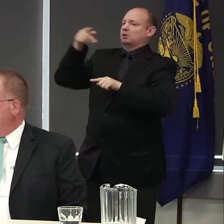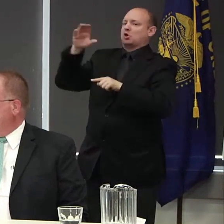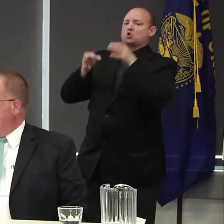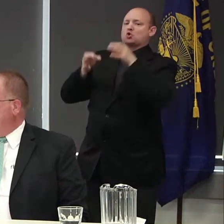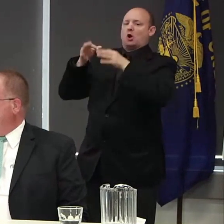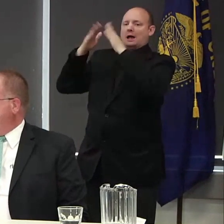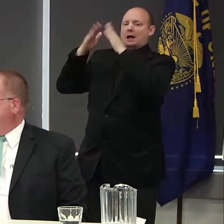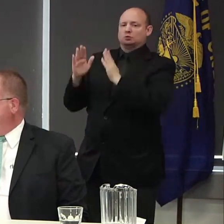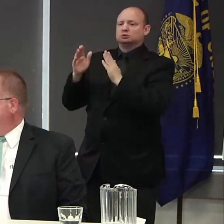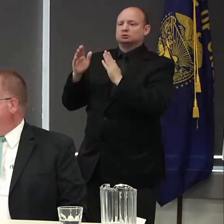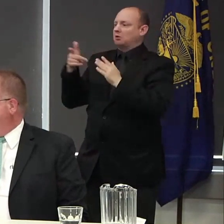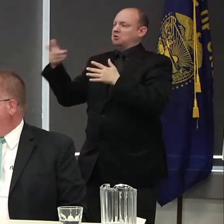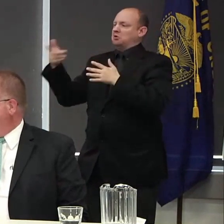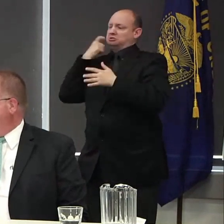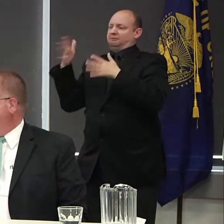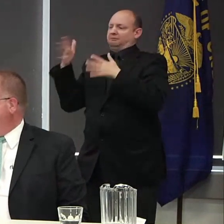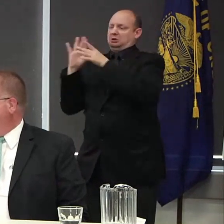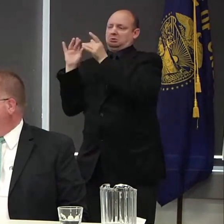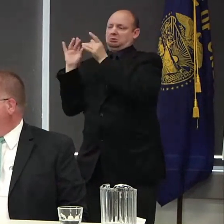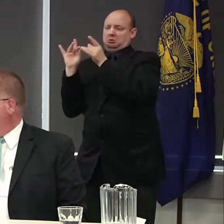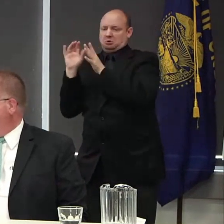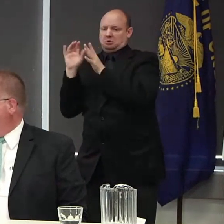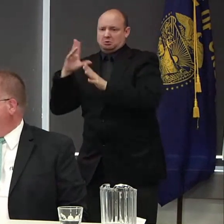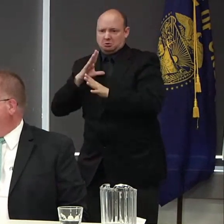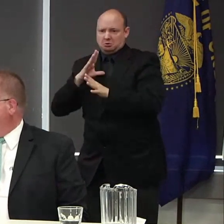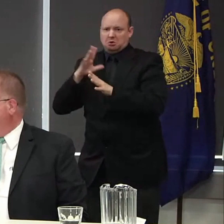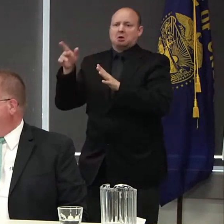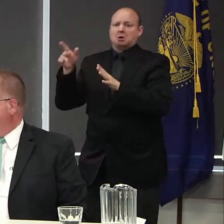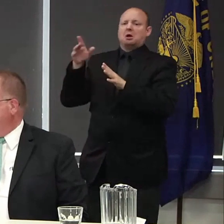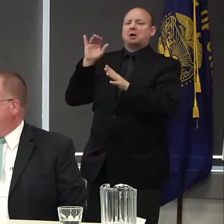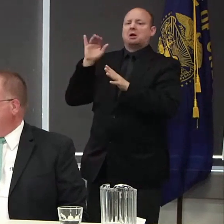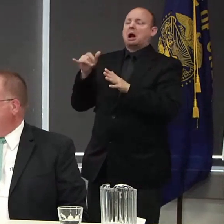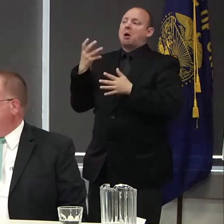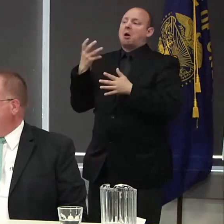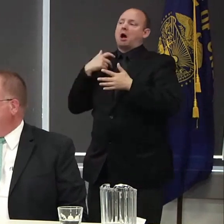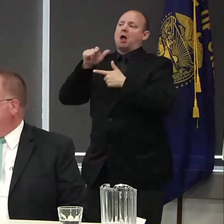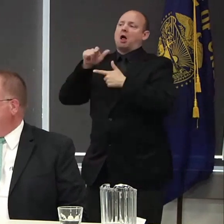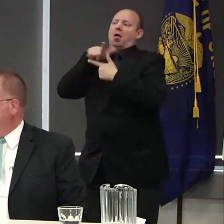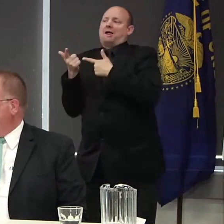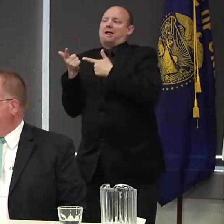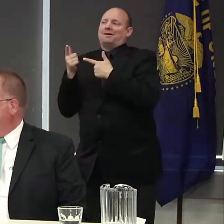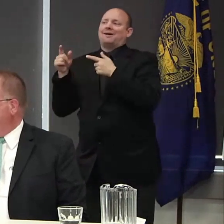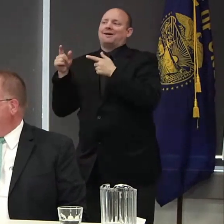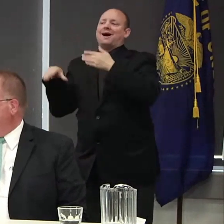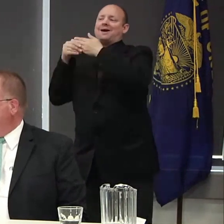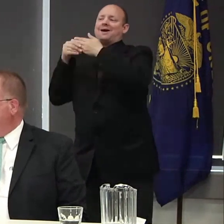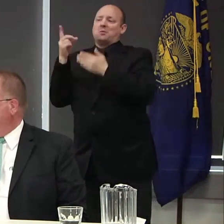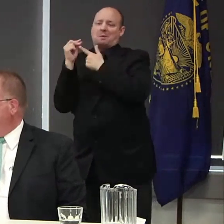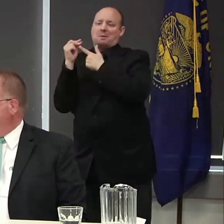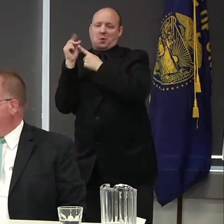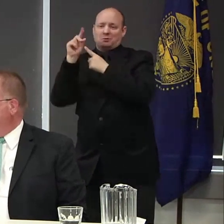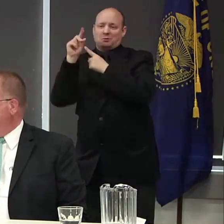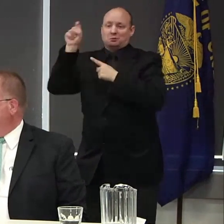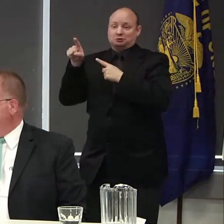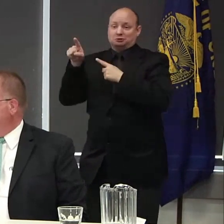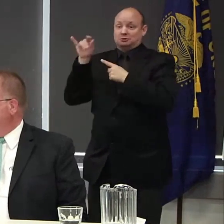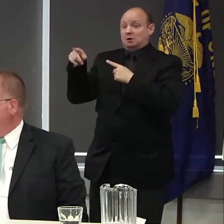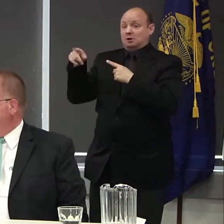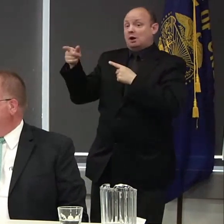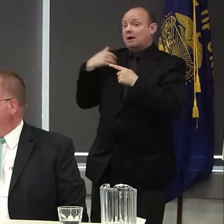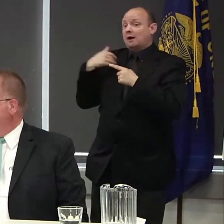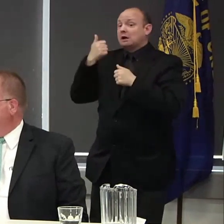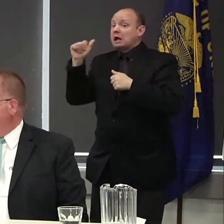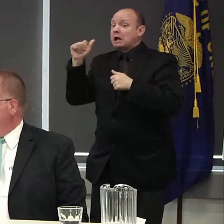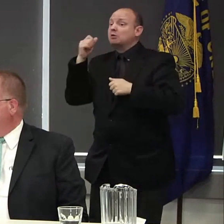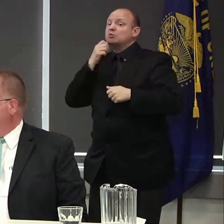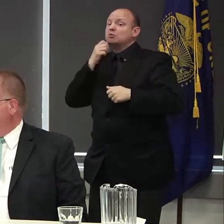Bonus question, if I may then. Governor, any regrets about not opening church